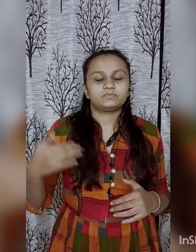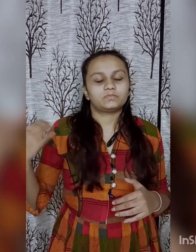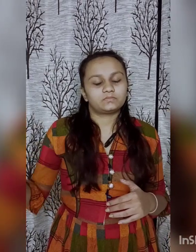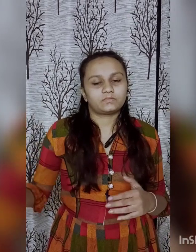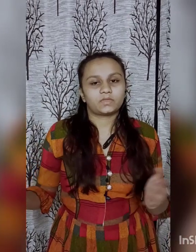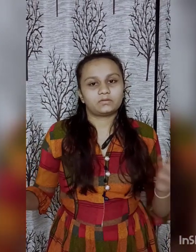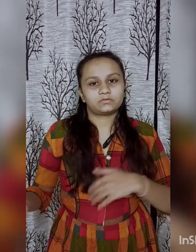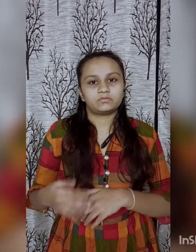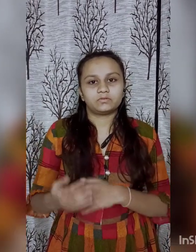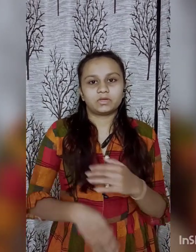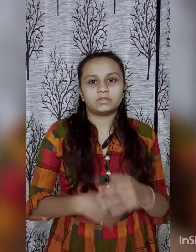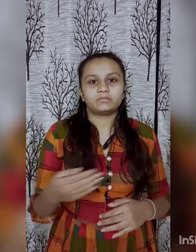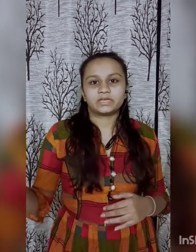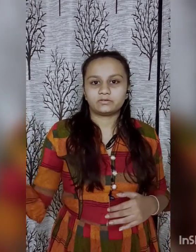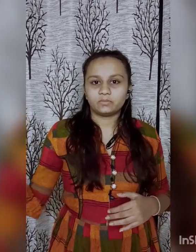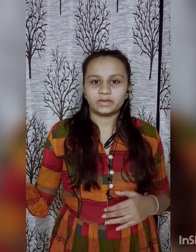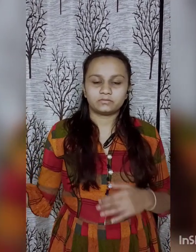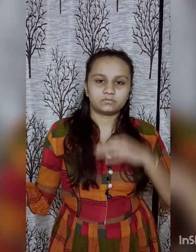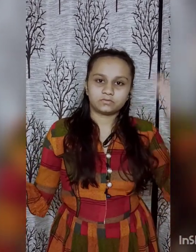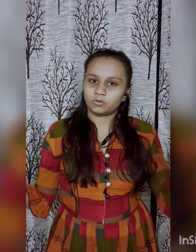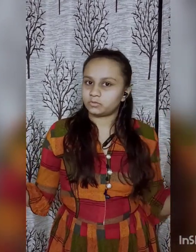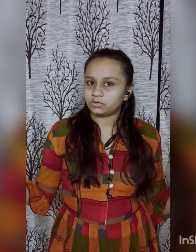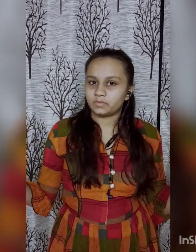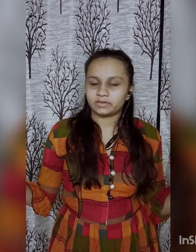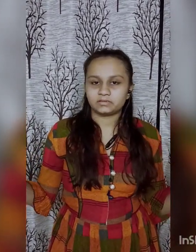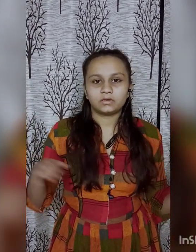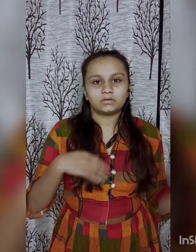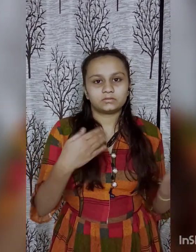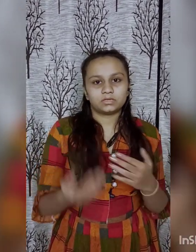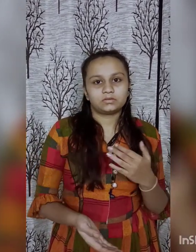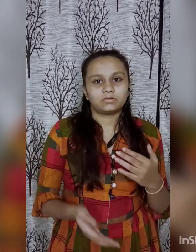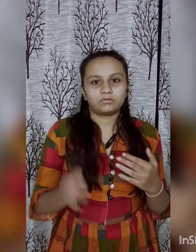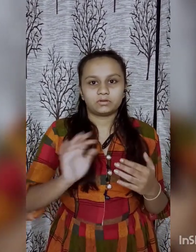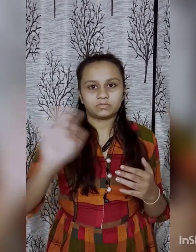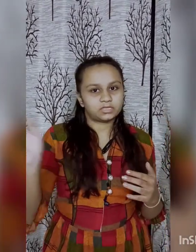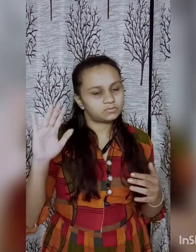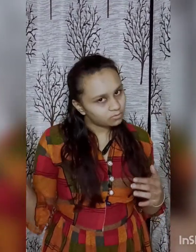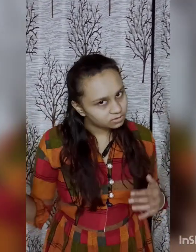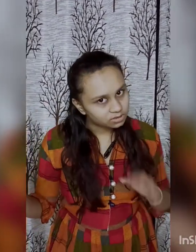are the directives given by the central bank to the commercial banks. Thank you everyone. Thanks for watching.